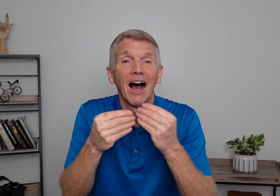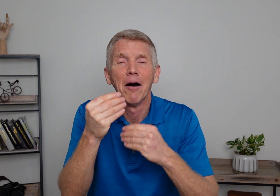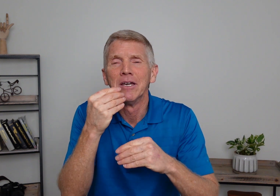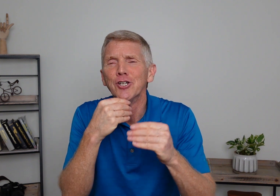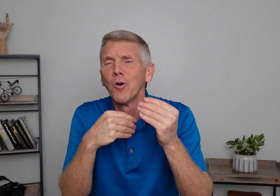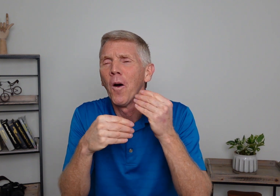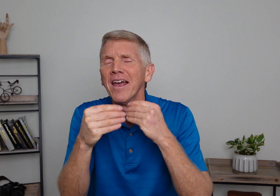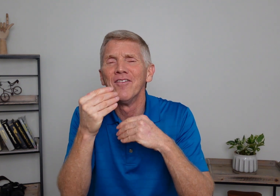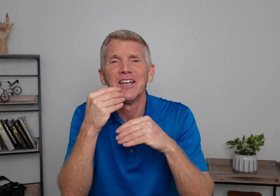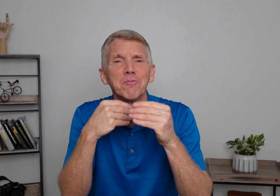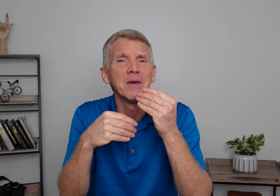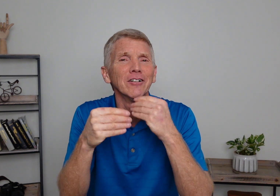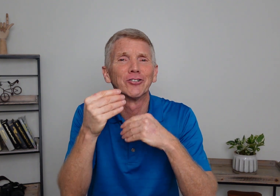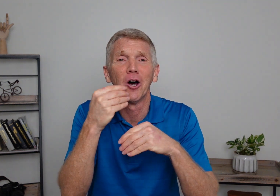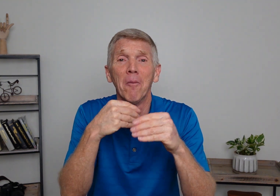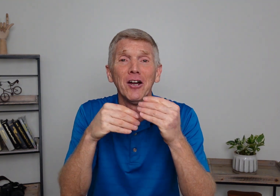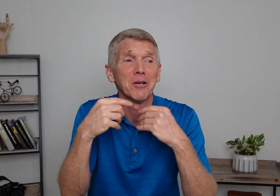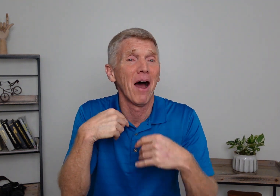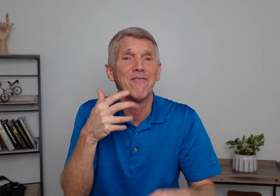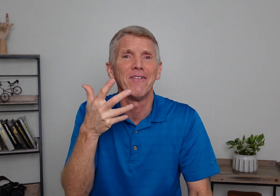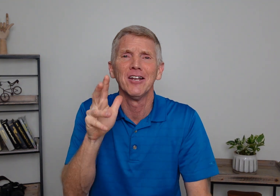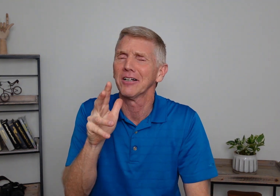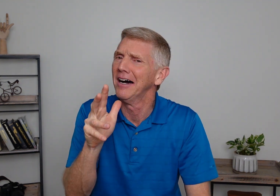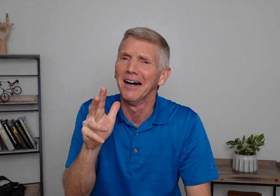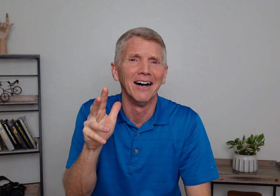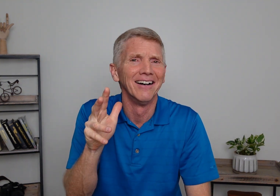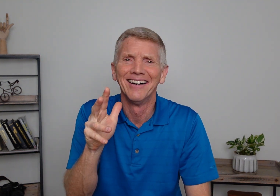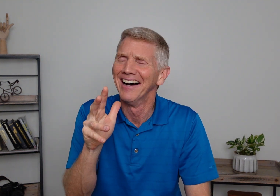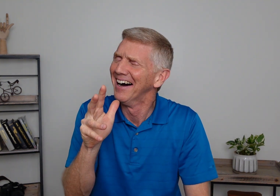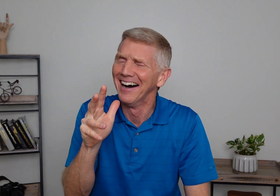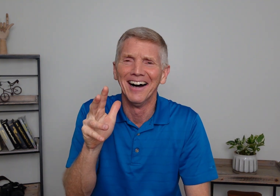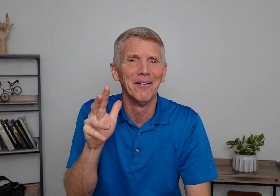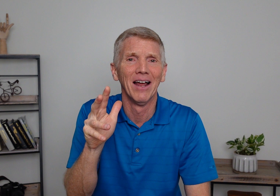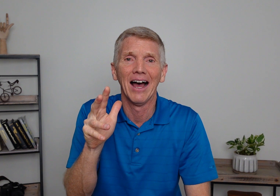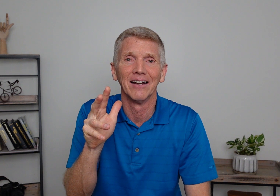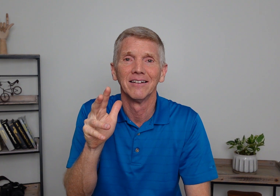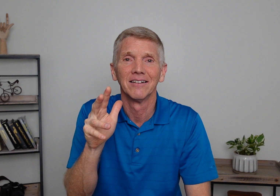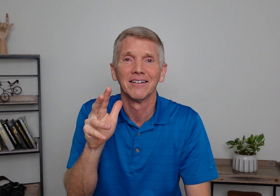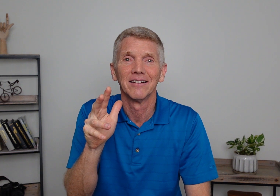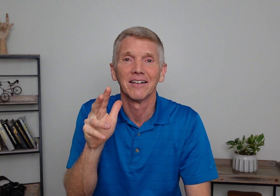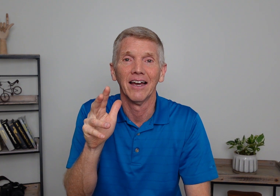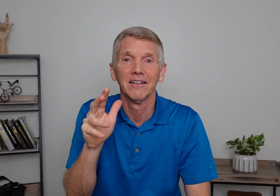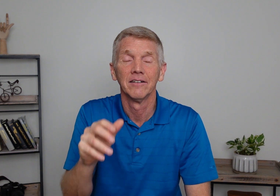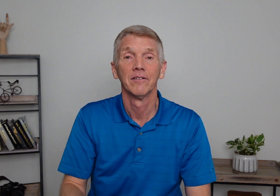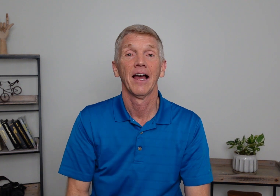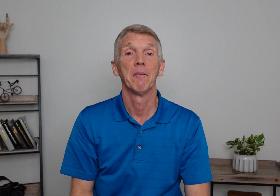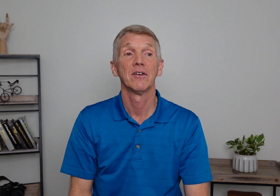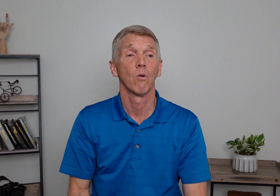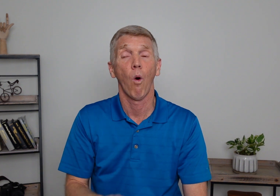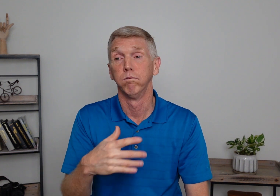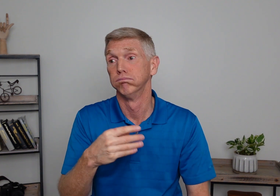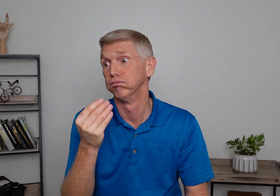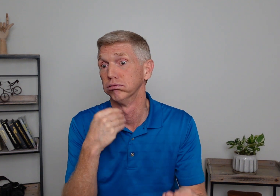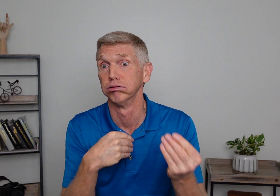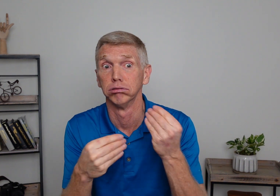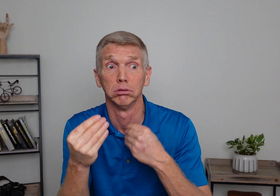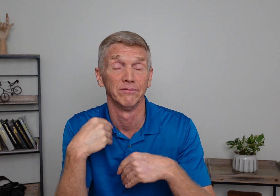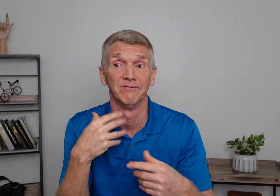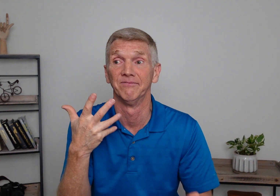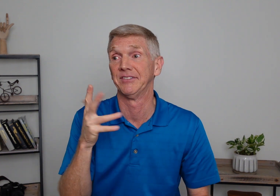I'm enjoying this meal so much. Am I finished? I'm not. Okay. How about this one? Oh.